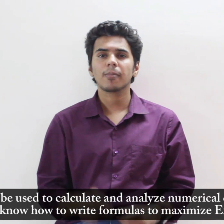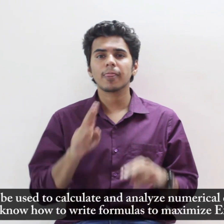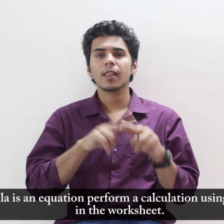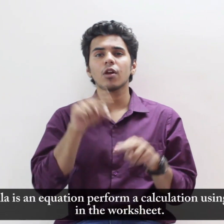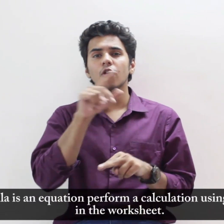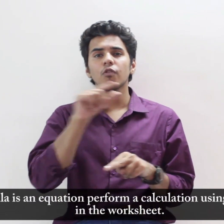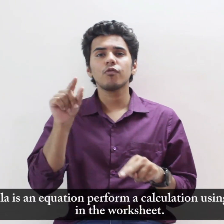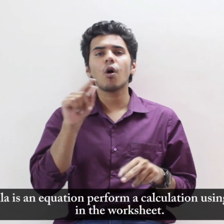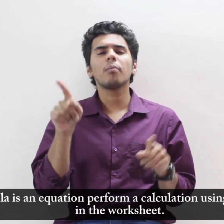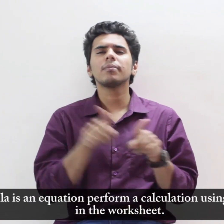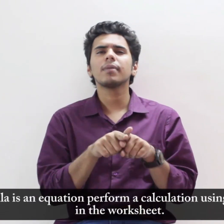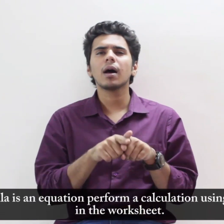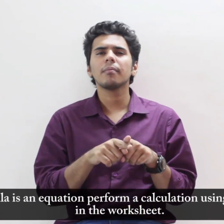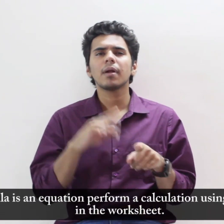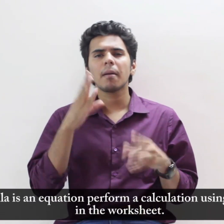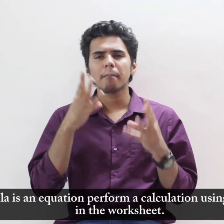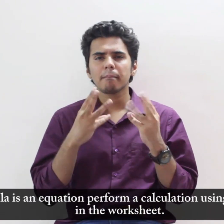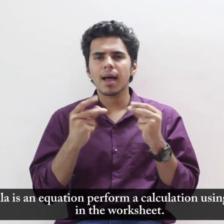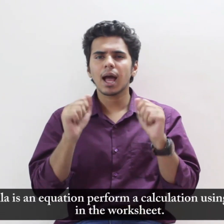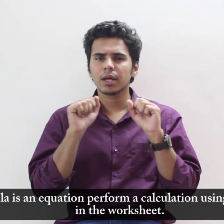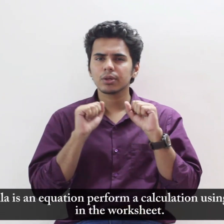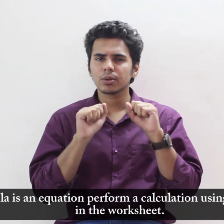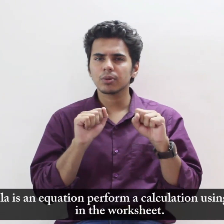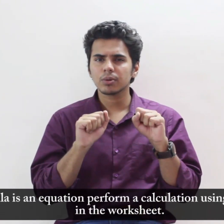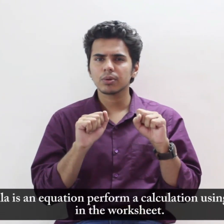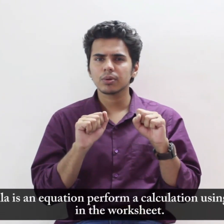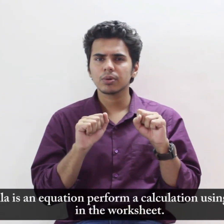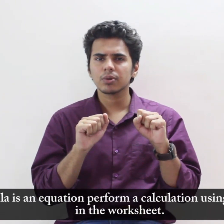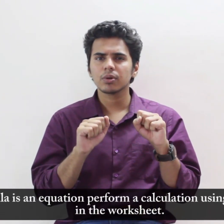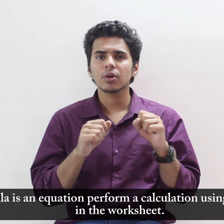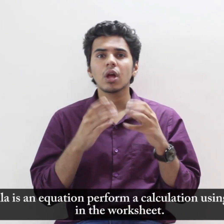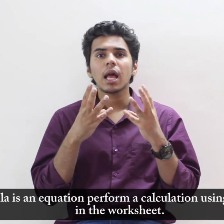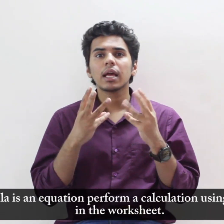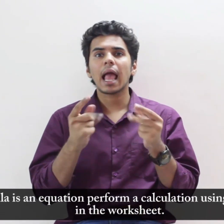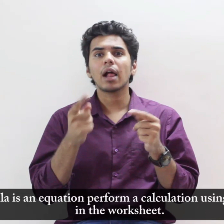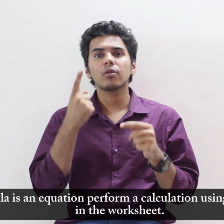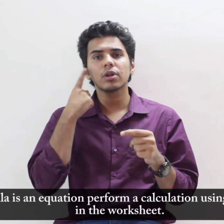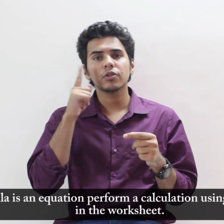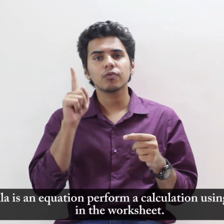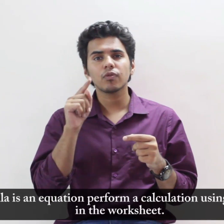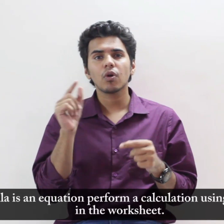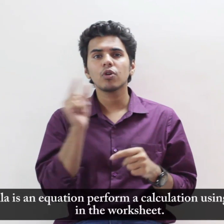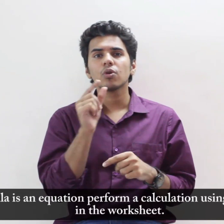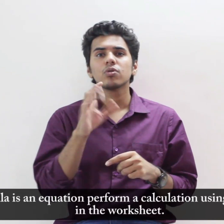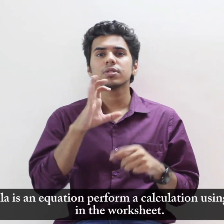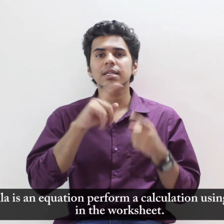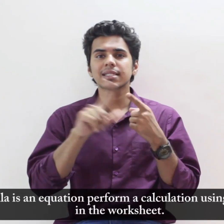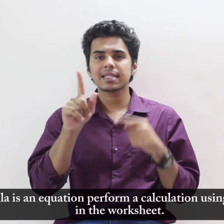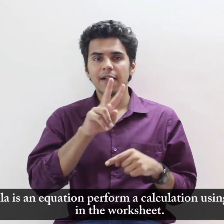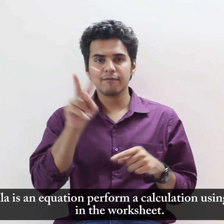A formula is an equation. Perform a calculation using cell values in the worksheet.